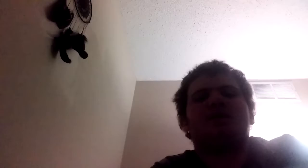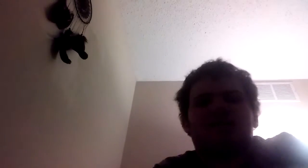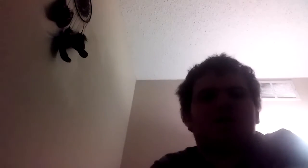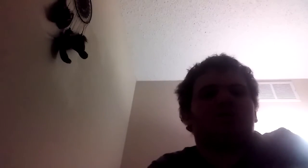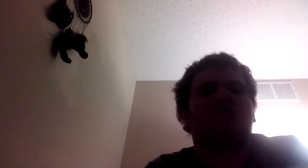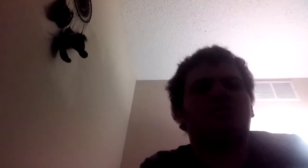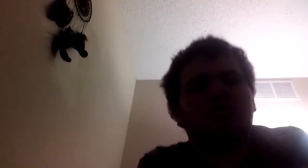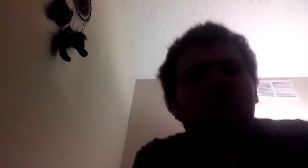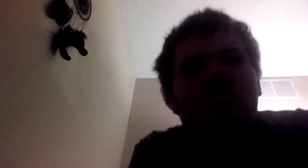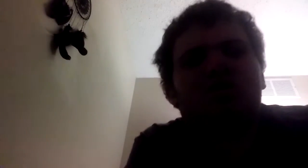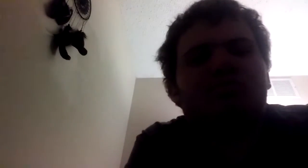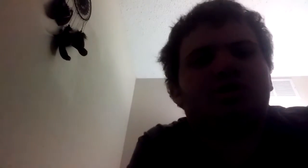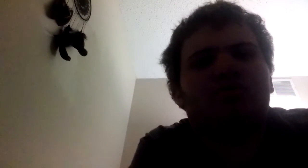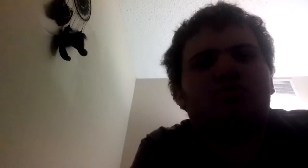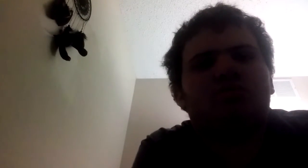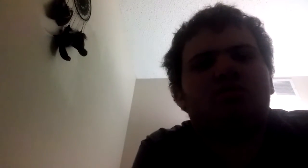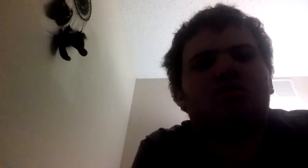Next character. Number two.